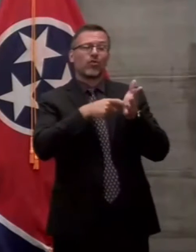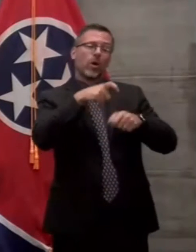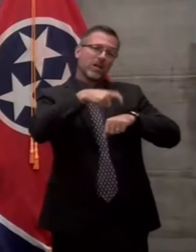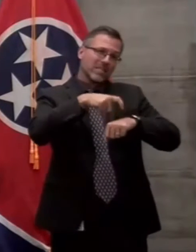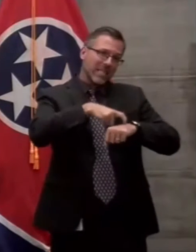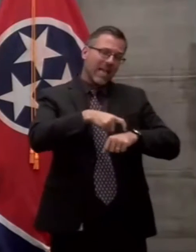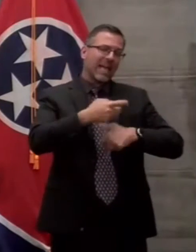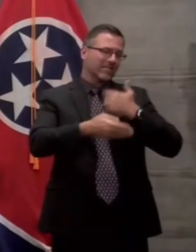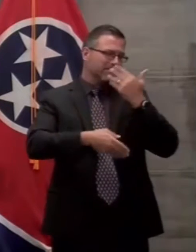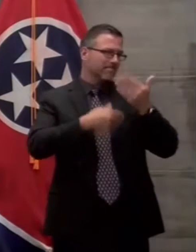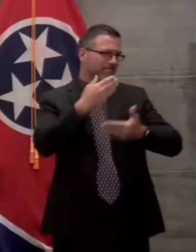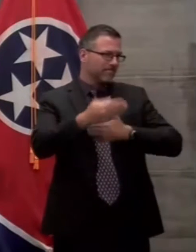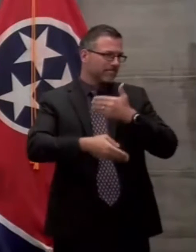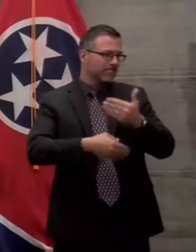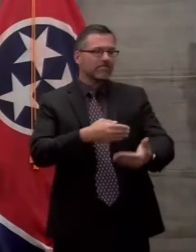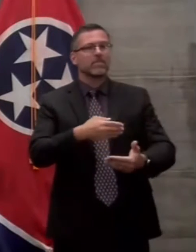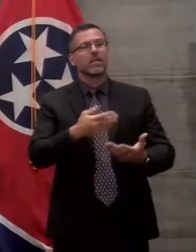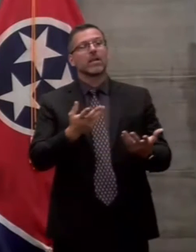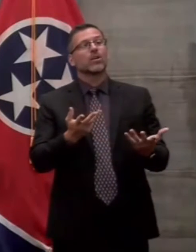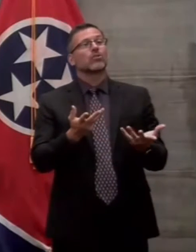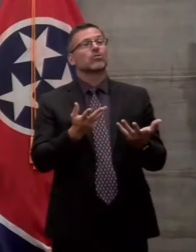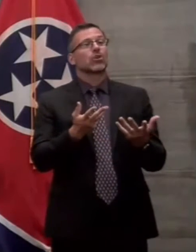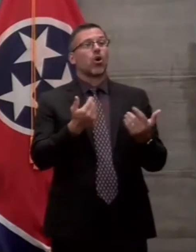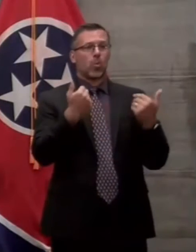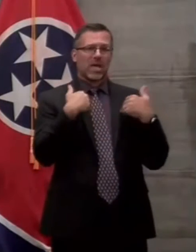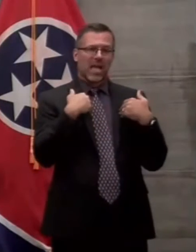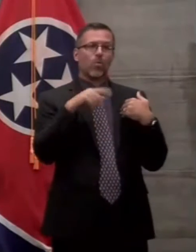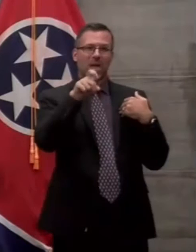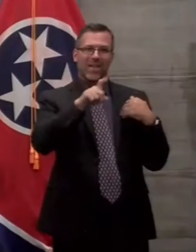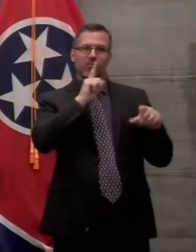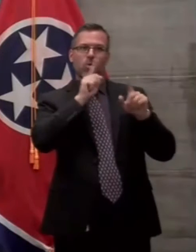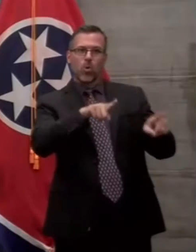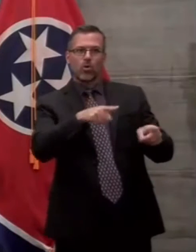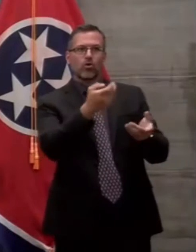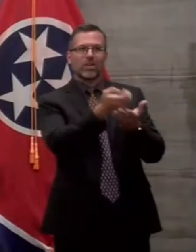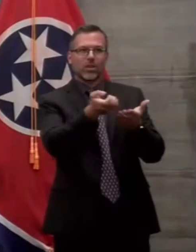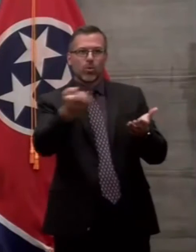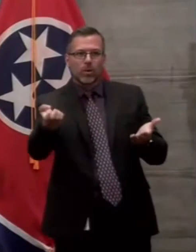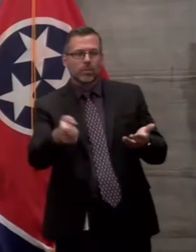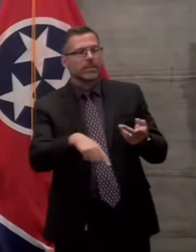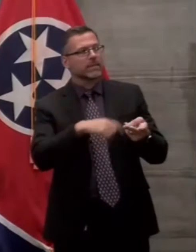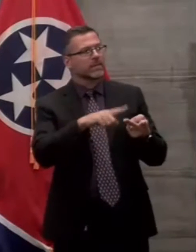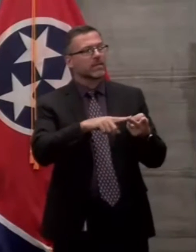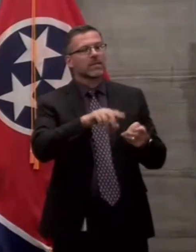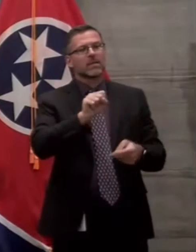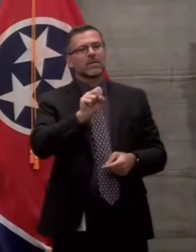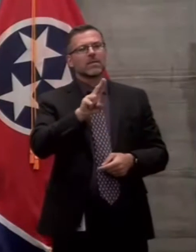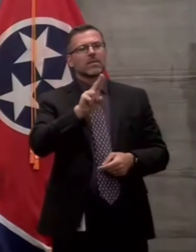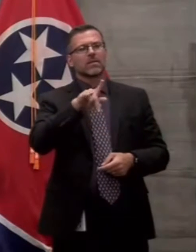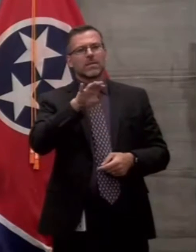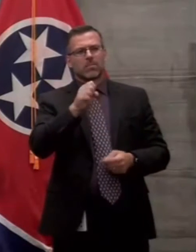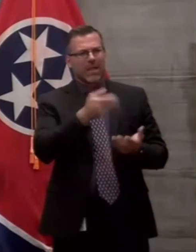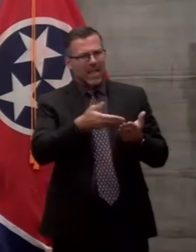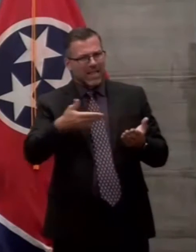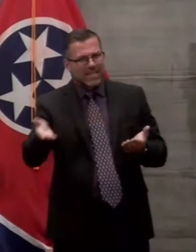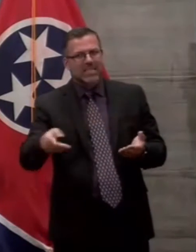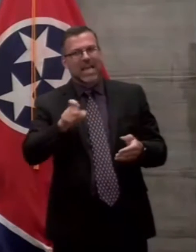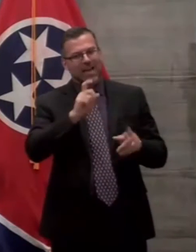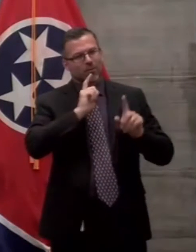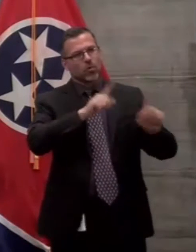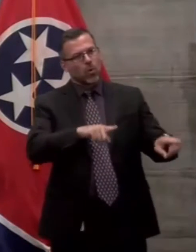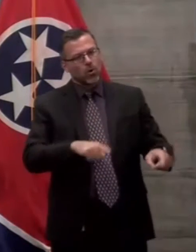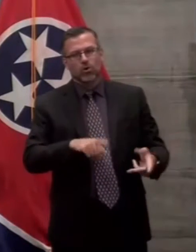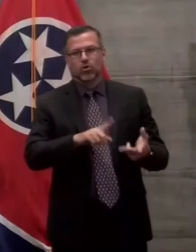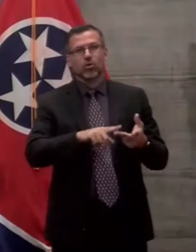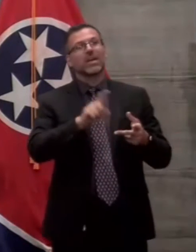takes time to scale up. So you've got equipment that you have to scale up. You've got supplies that you have to scale up, and